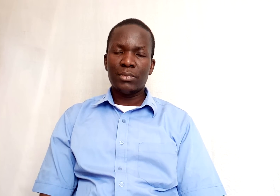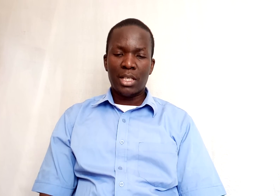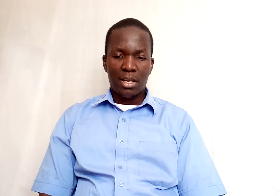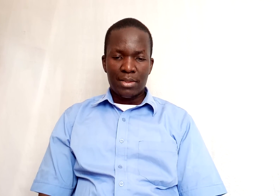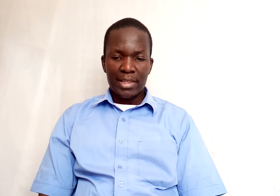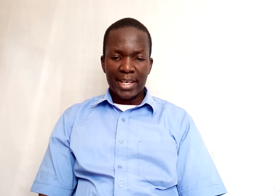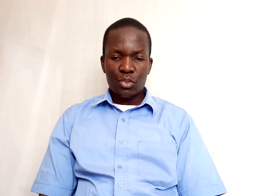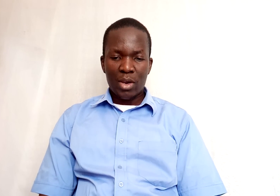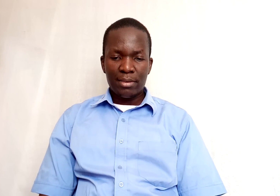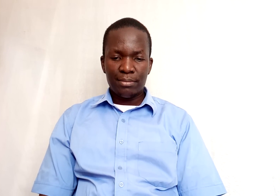The next one,